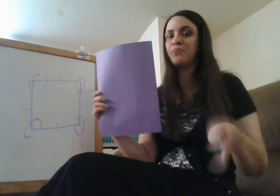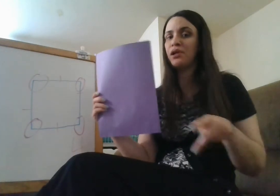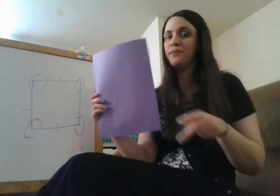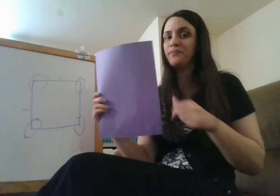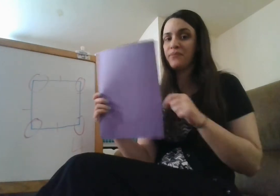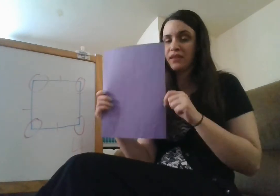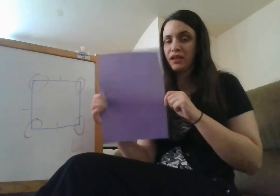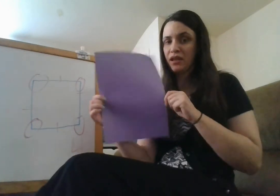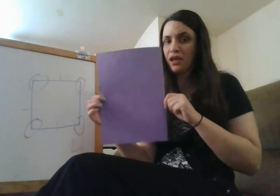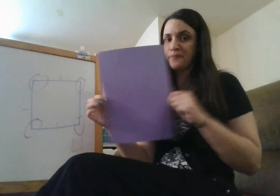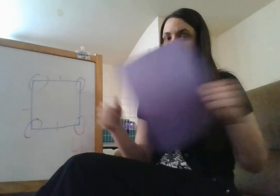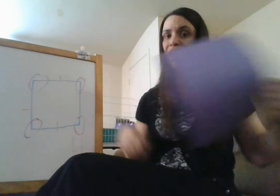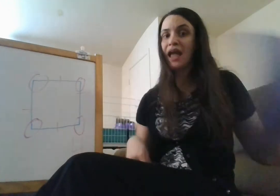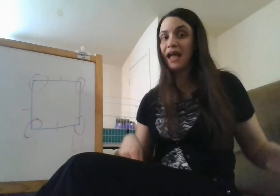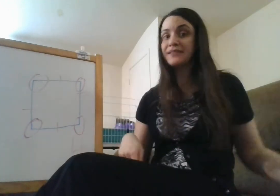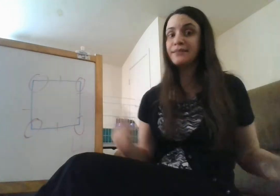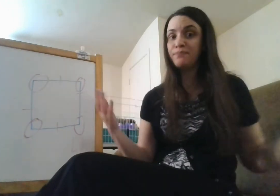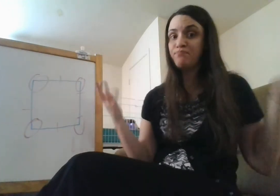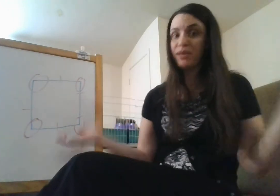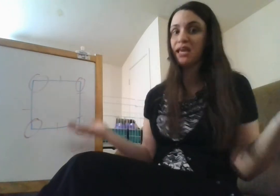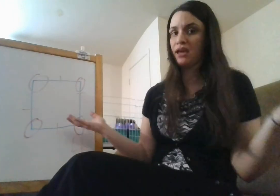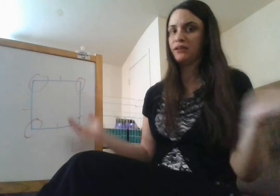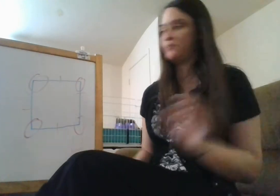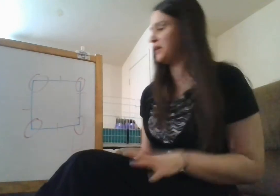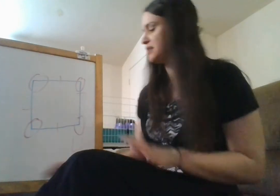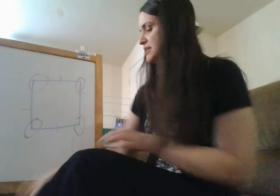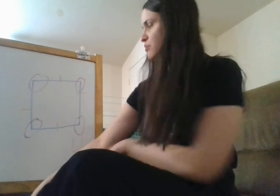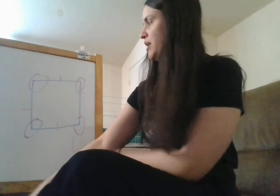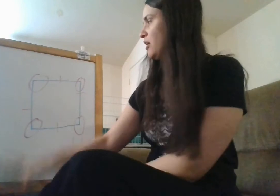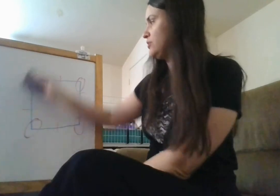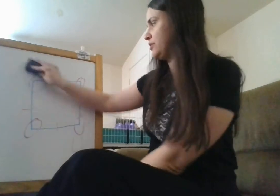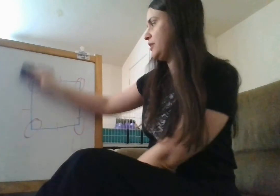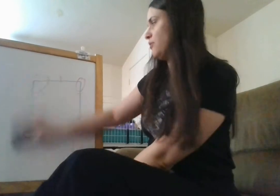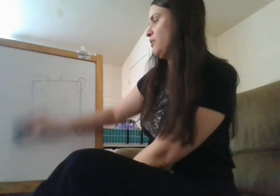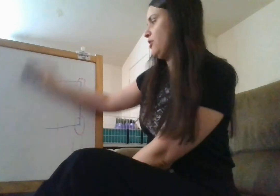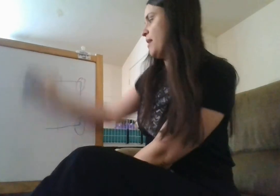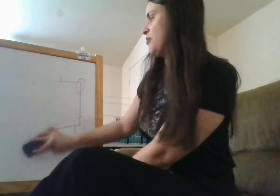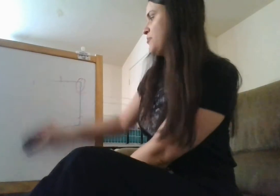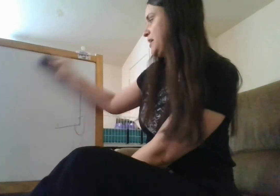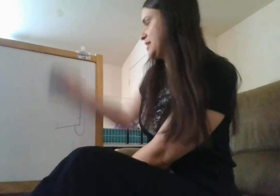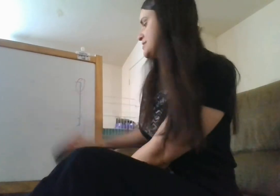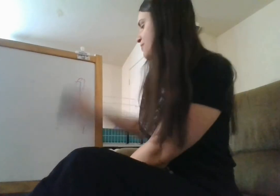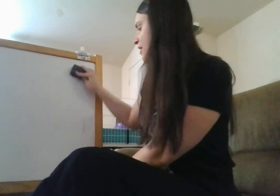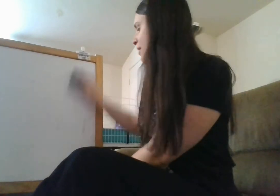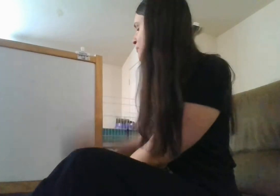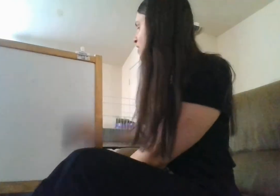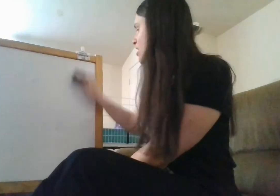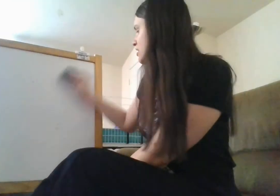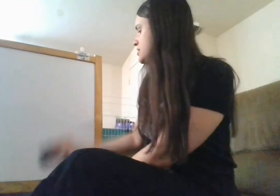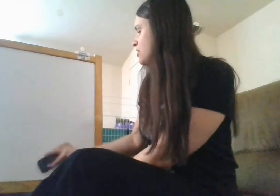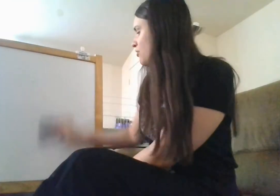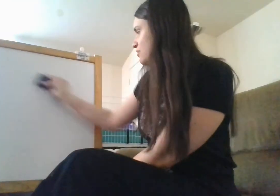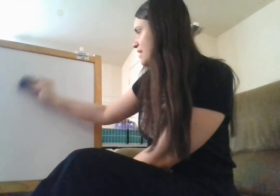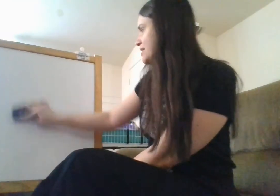purple? Good. And speaking of plants, we are learning all about plants, right? So let's